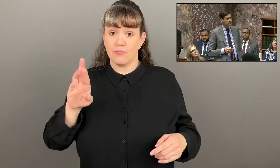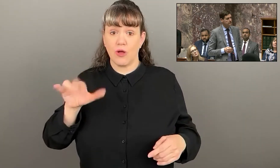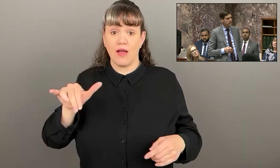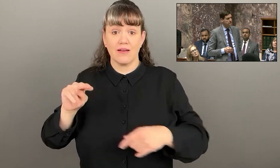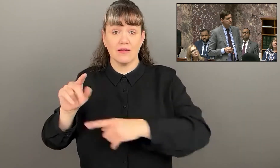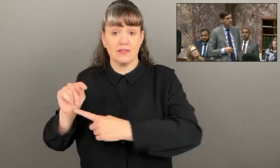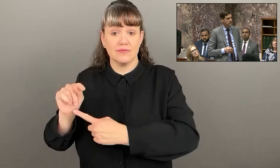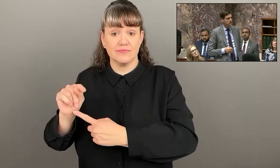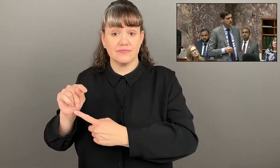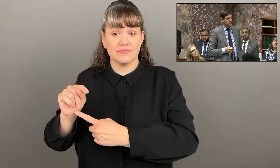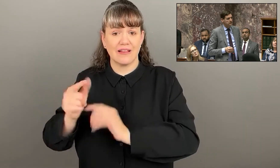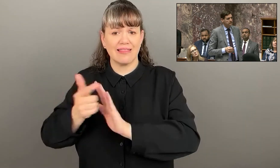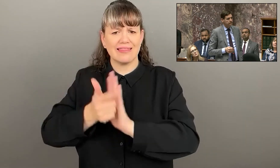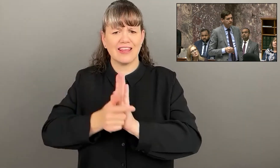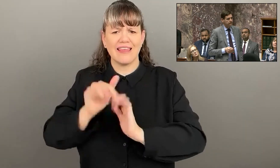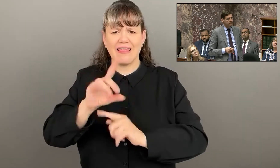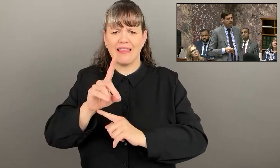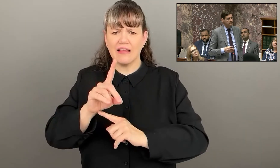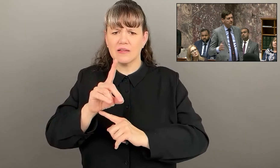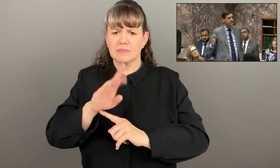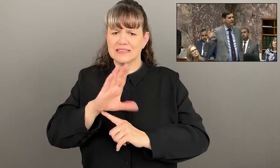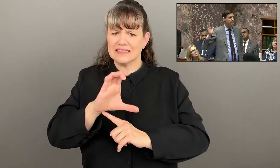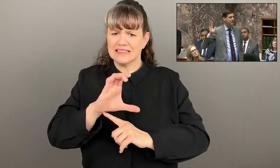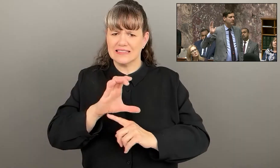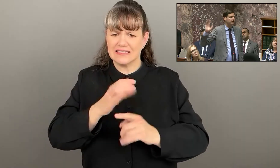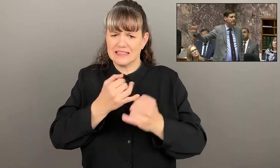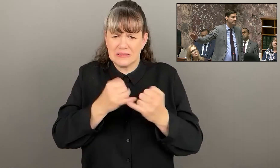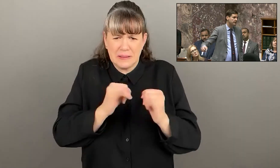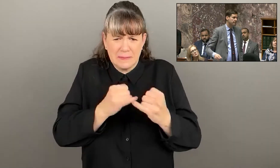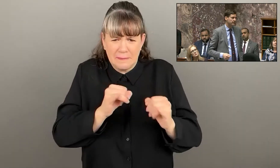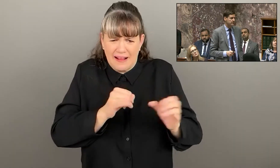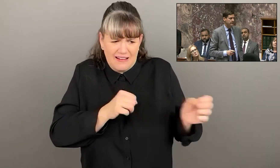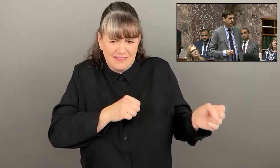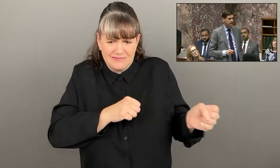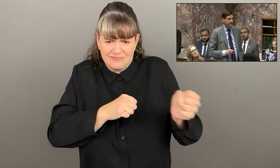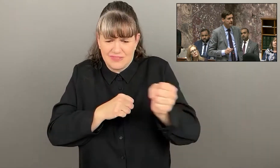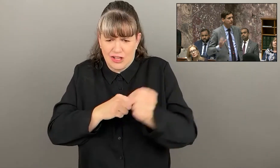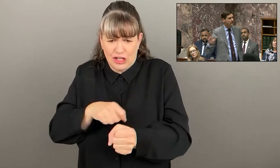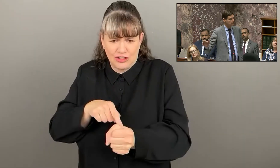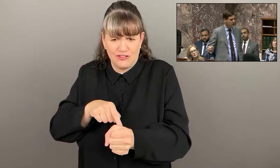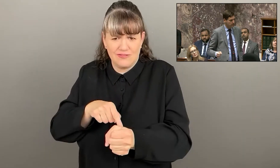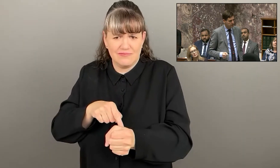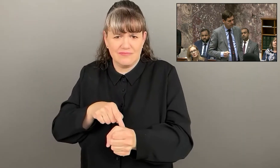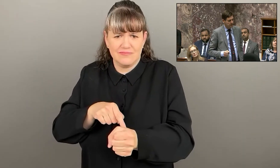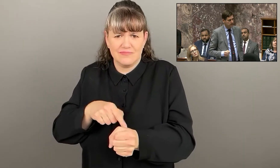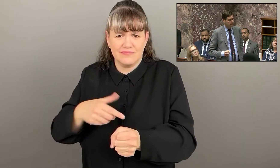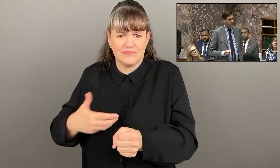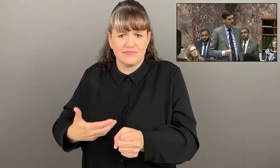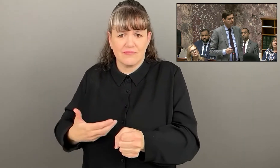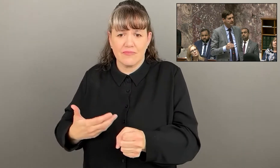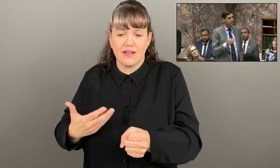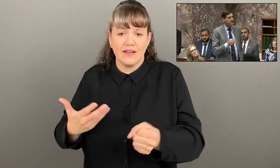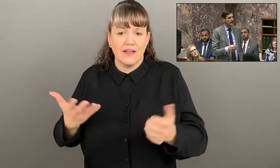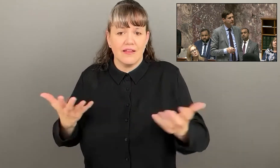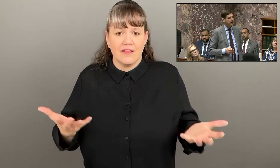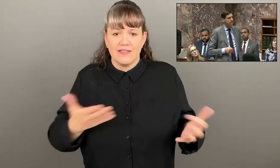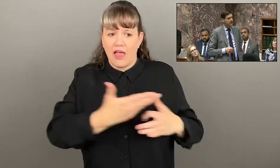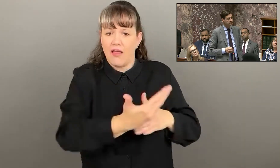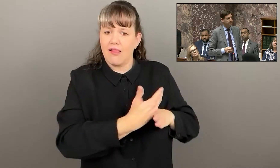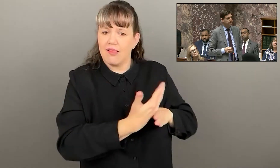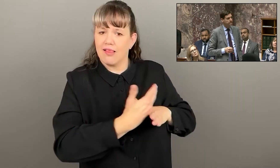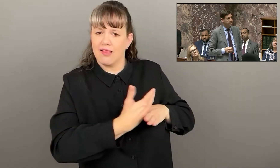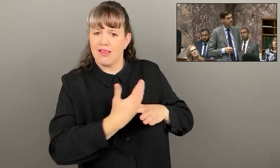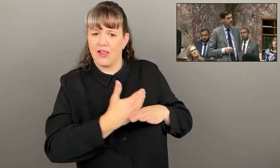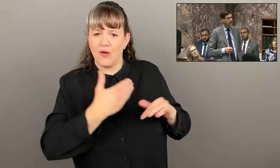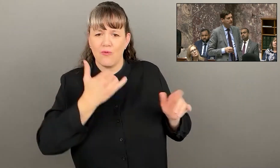General. Members. Members have been wrong about 15 different things today. I can't correct them all, Honourable Speaker. But he was hired...